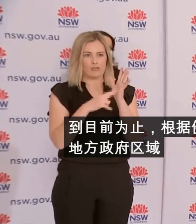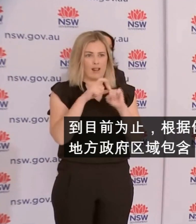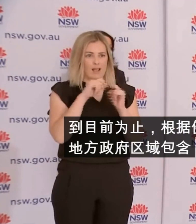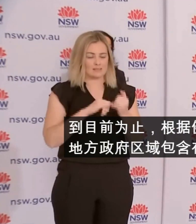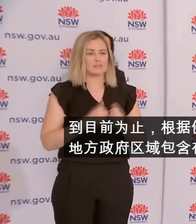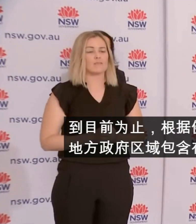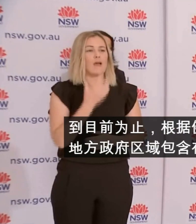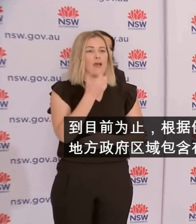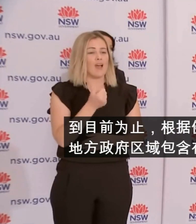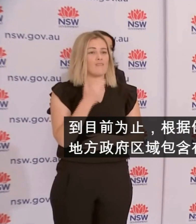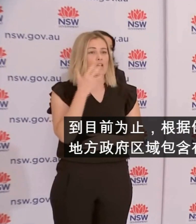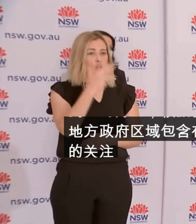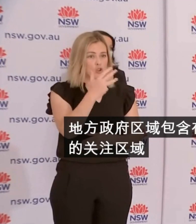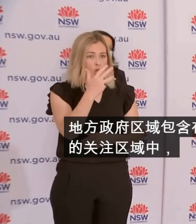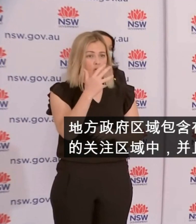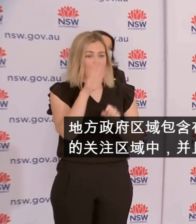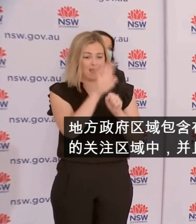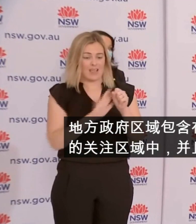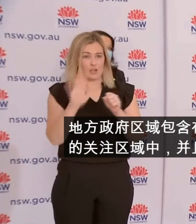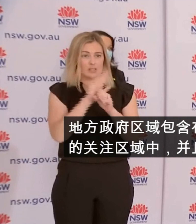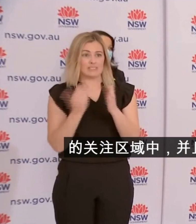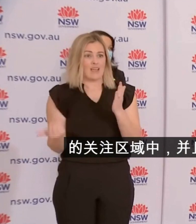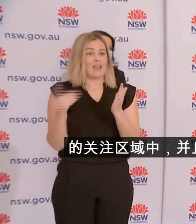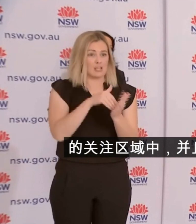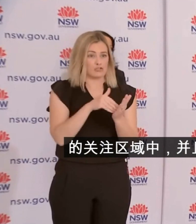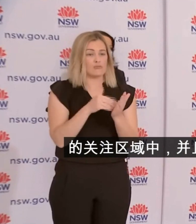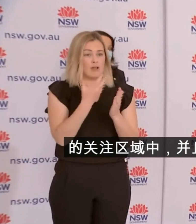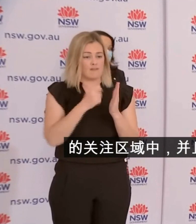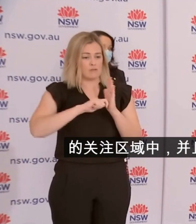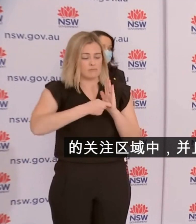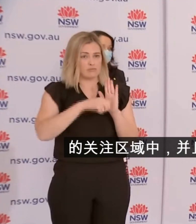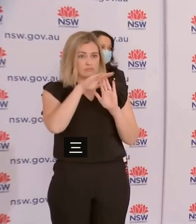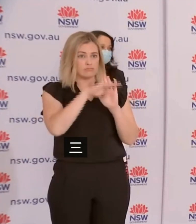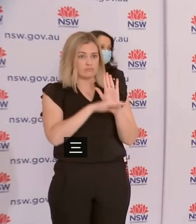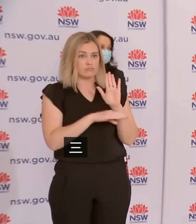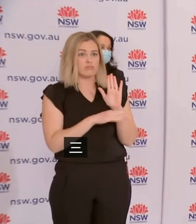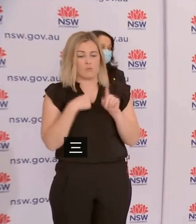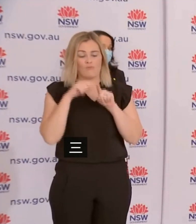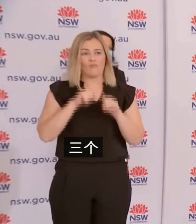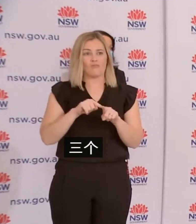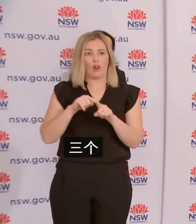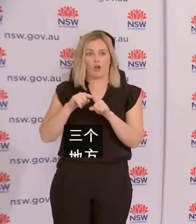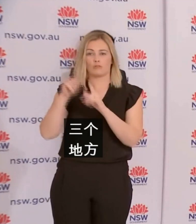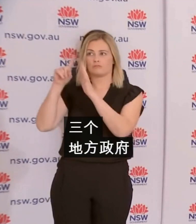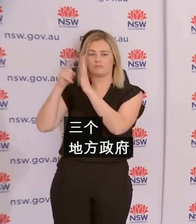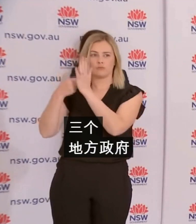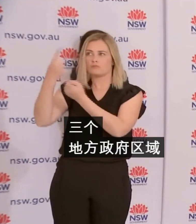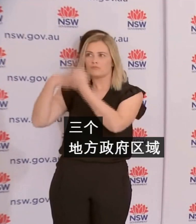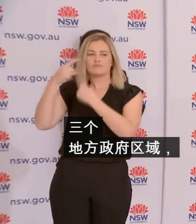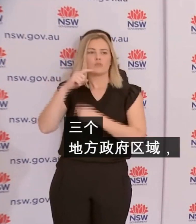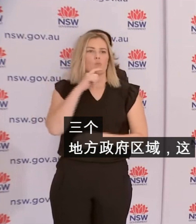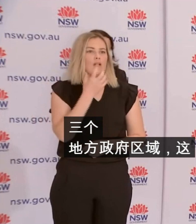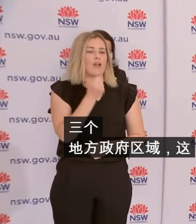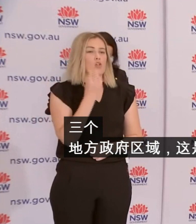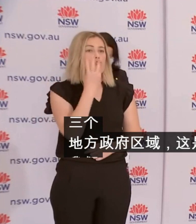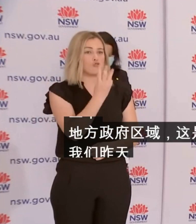areas included in those extra areas of concern with the additional restrictions. This morning, based on health advice, there'll be 3 additional local